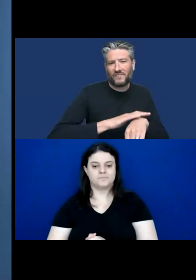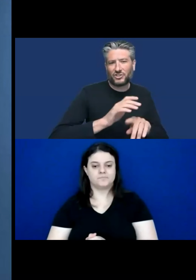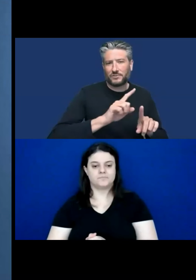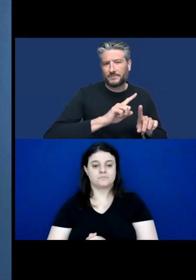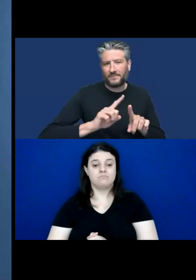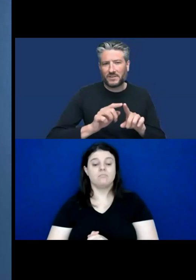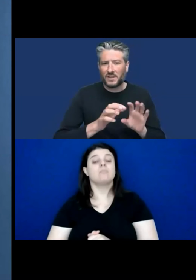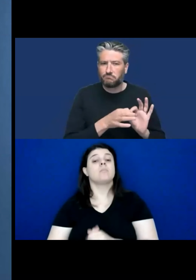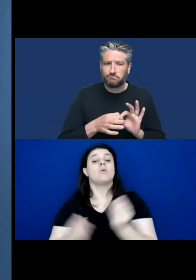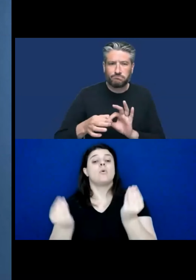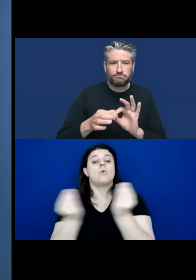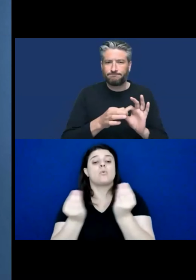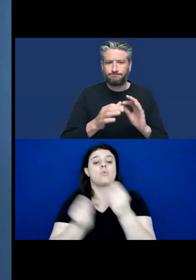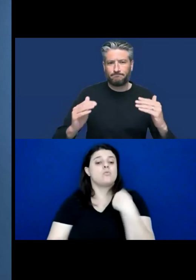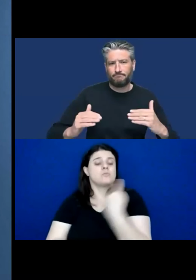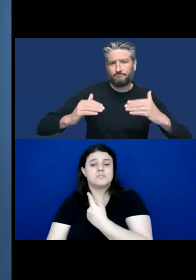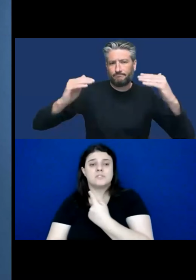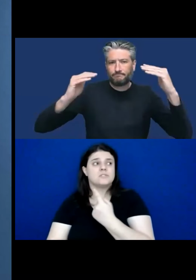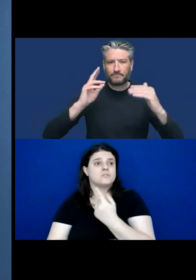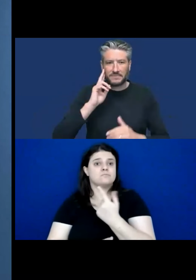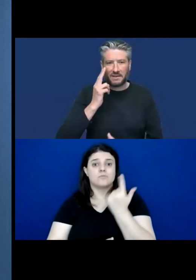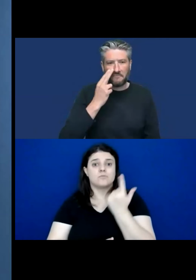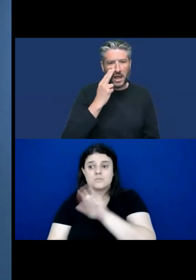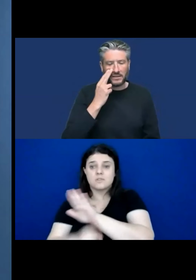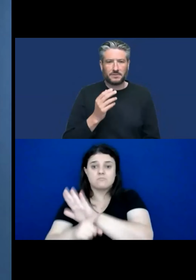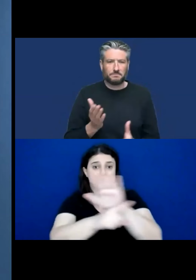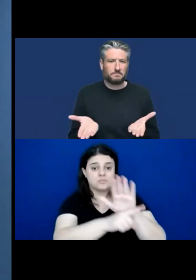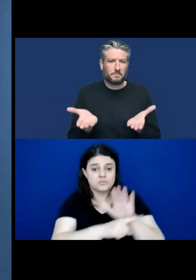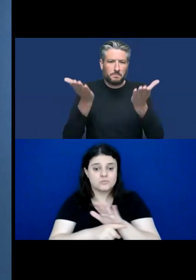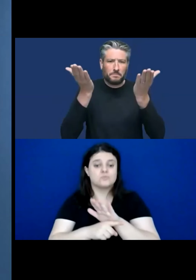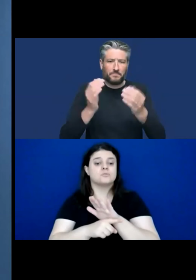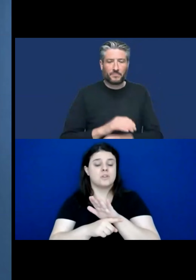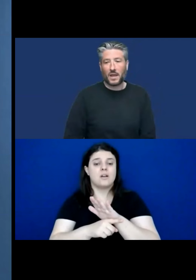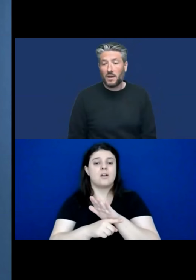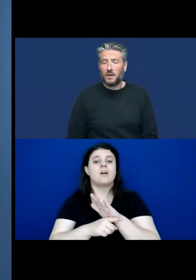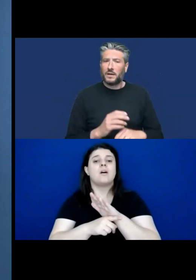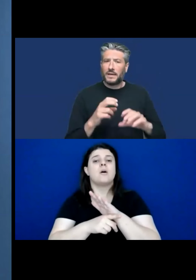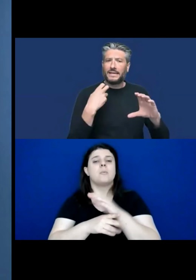So how do we as EDBU, how do we contribute to this battle against discrimination?